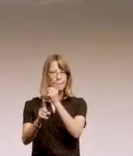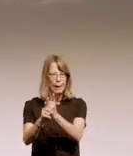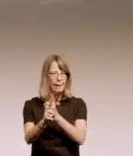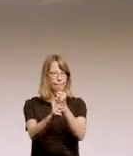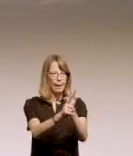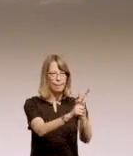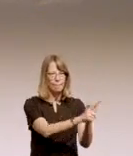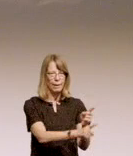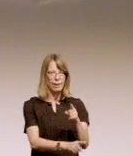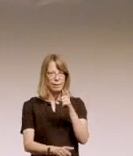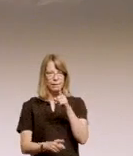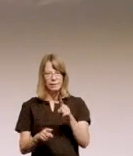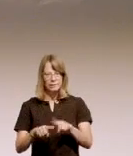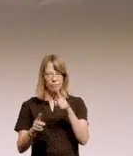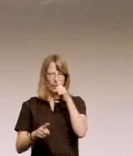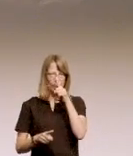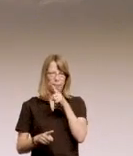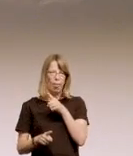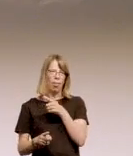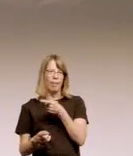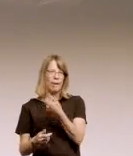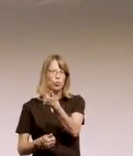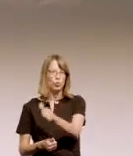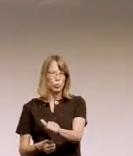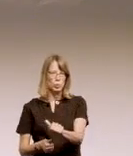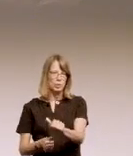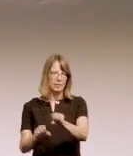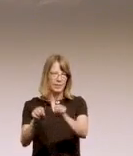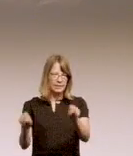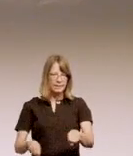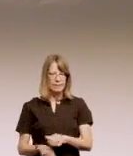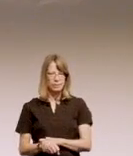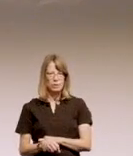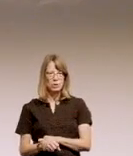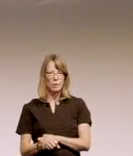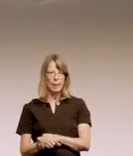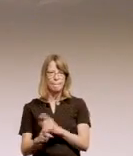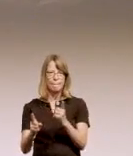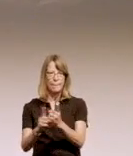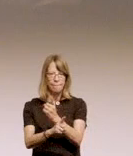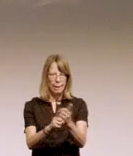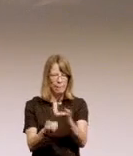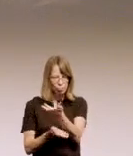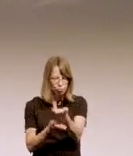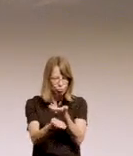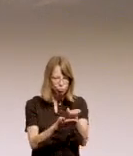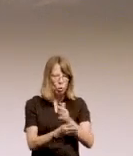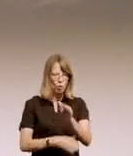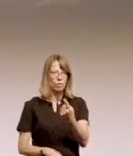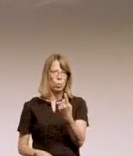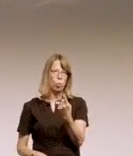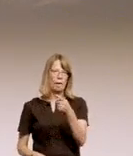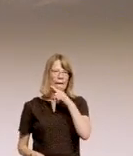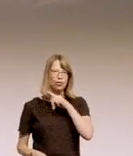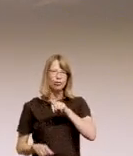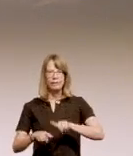the statistics based on that research. So we spoke with over 100 participants for this project alone, compared